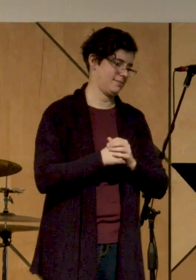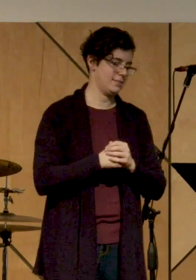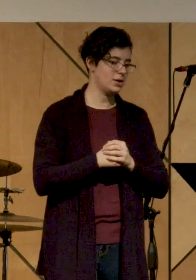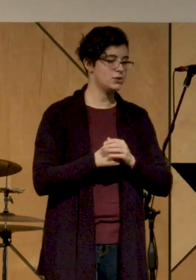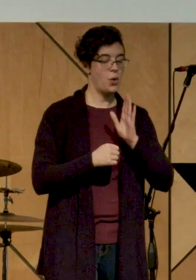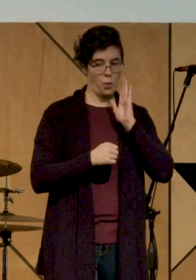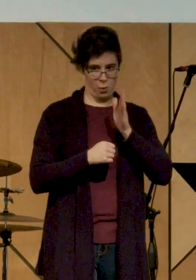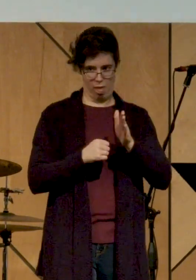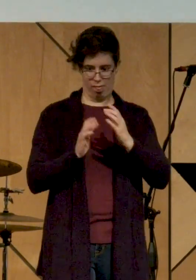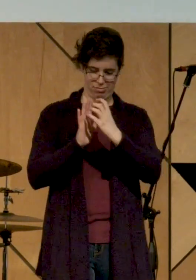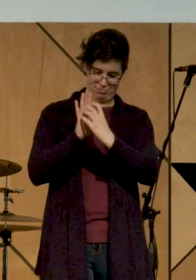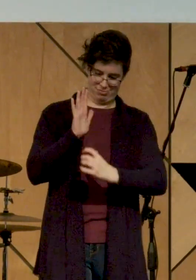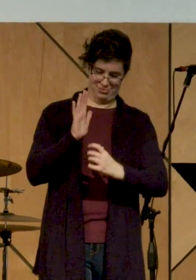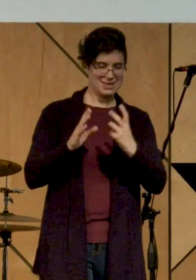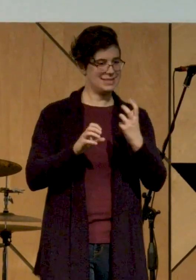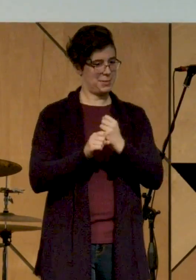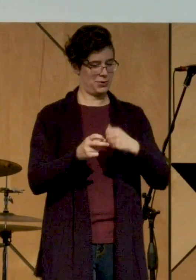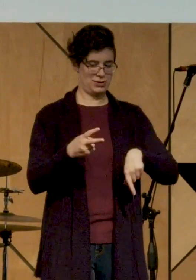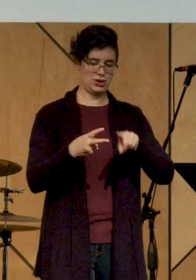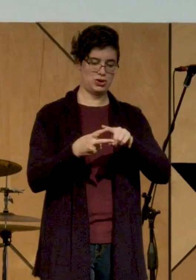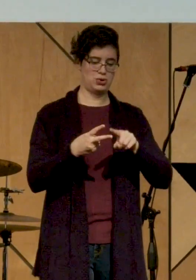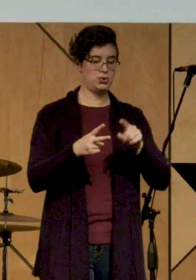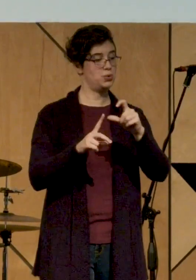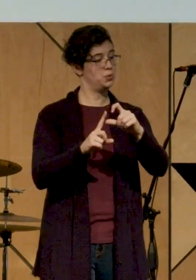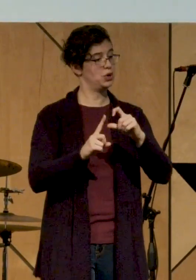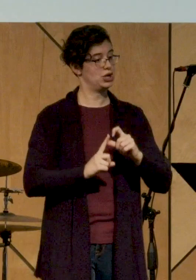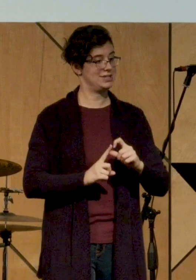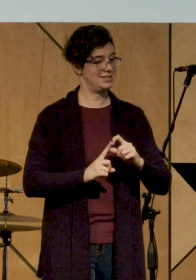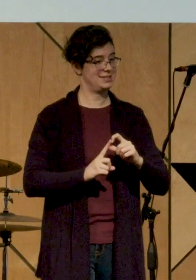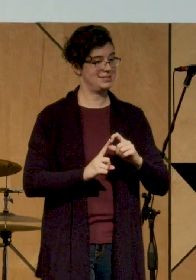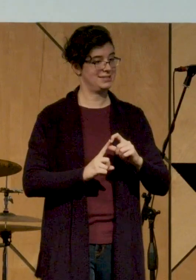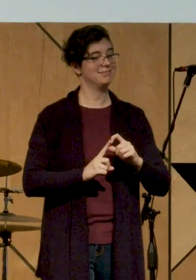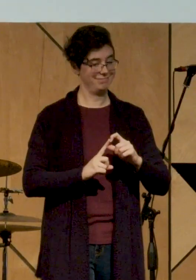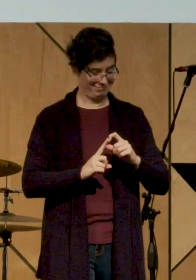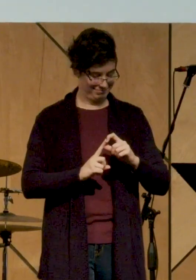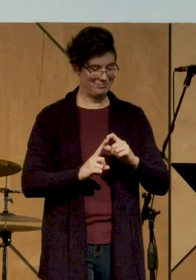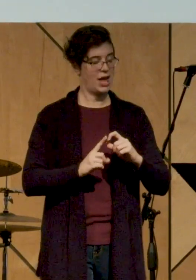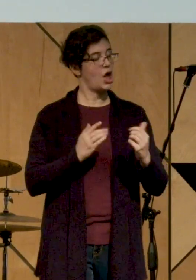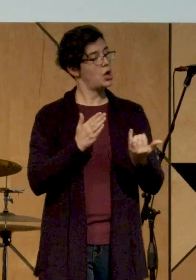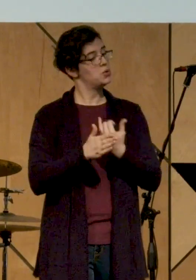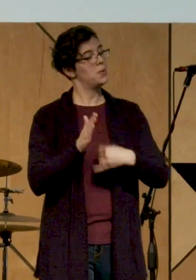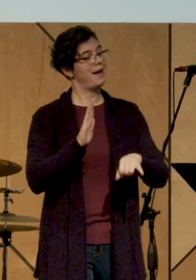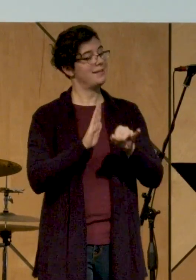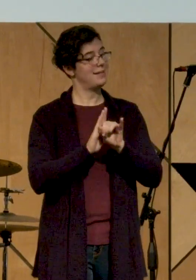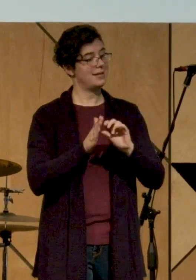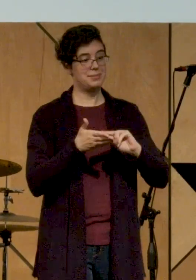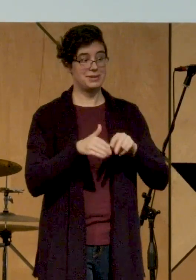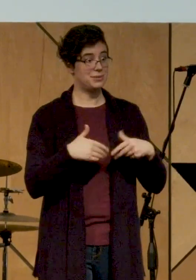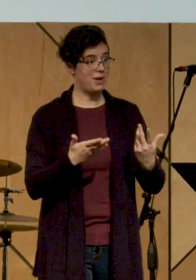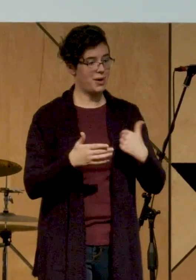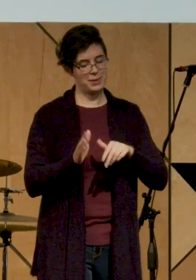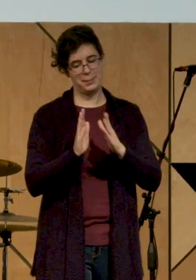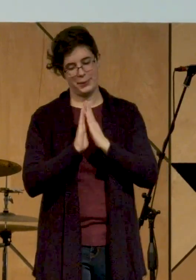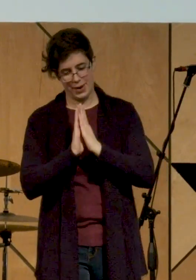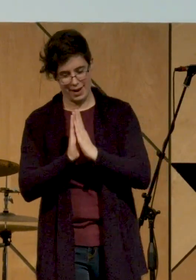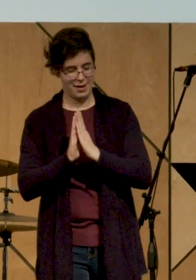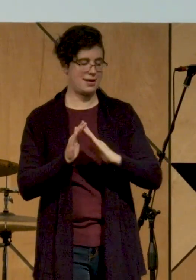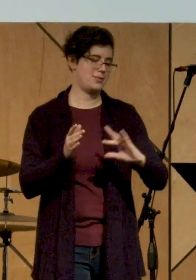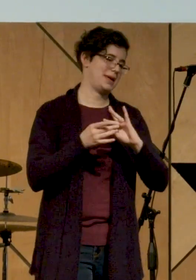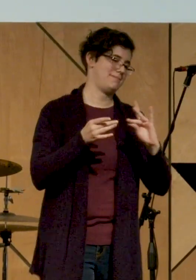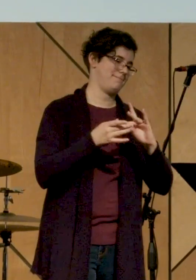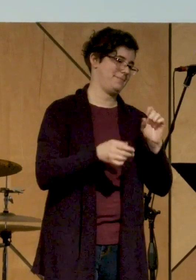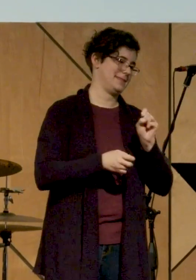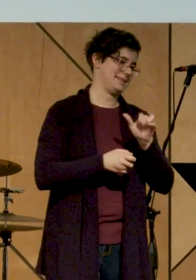these verses that we have today with those two short words. Our new identity in Christ means we pray and